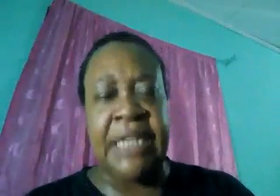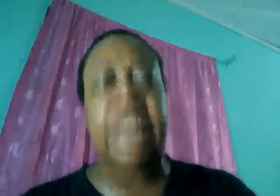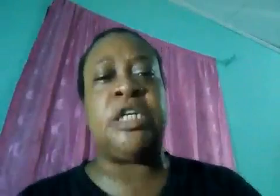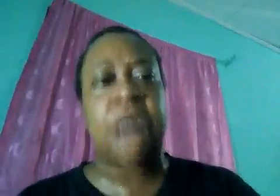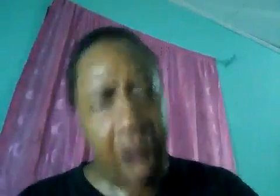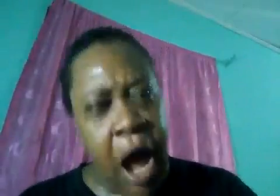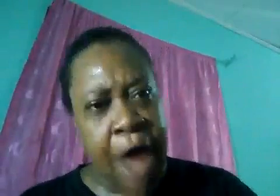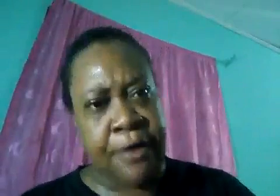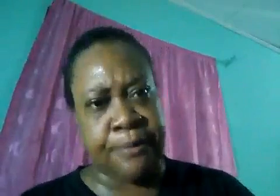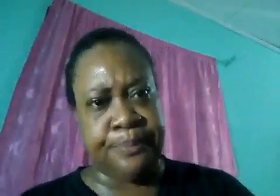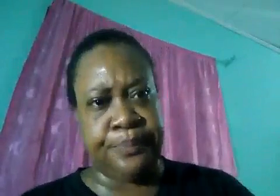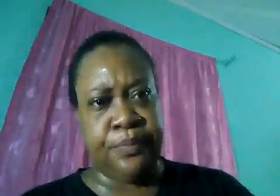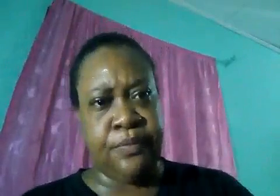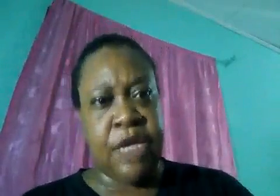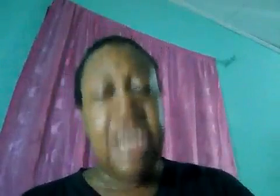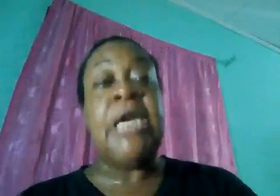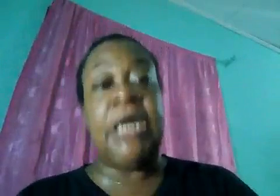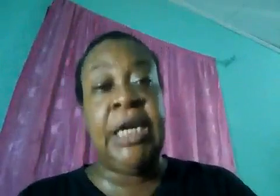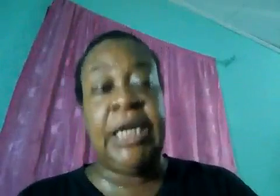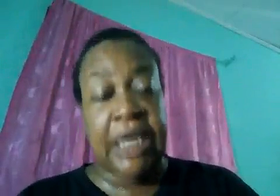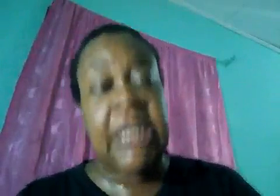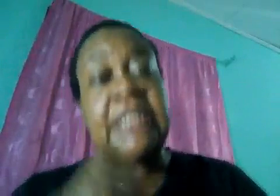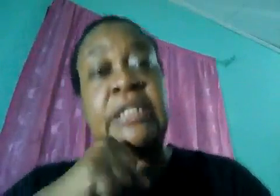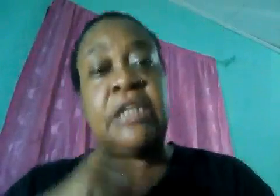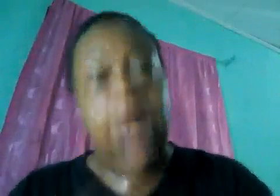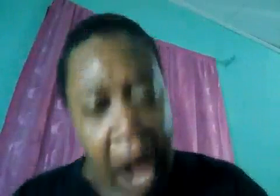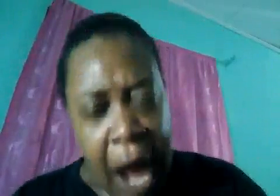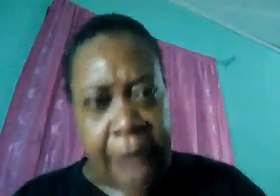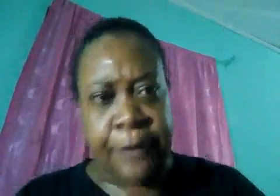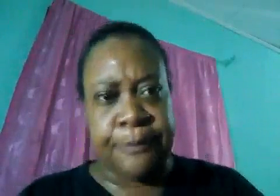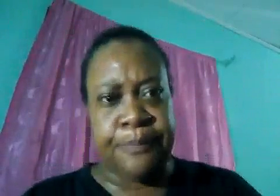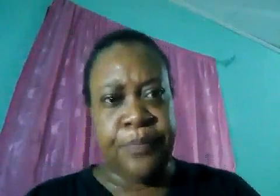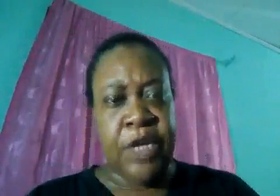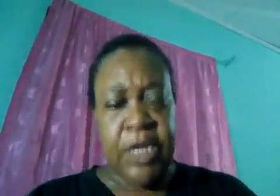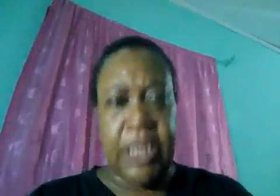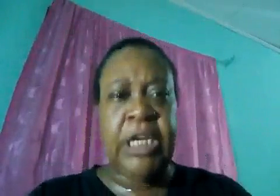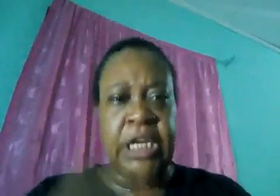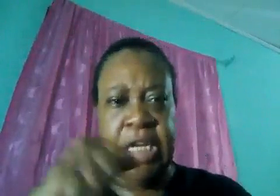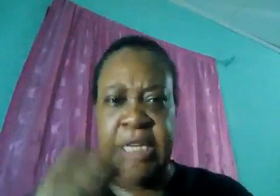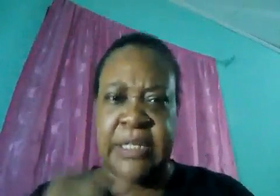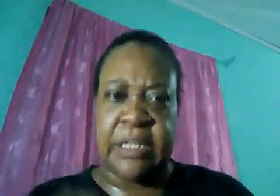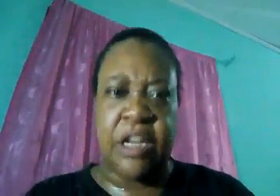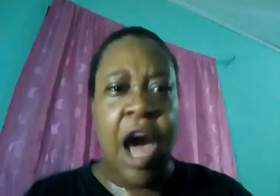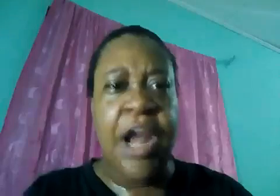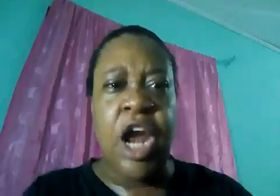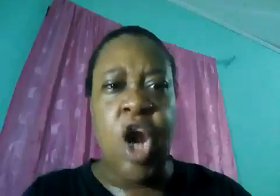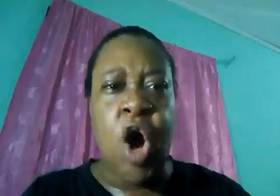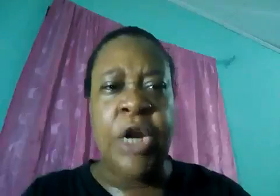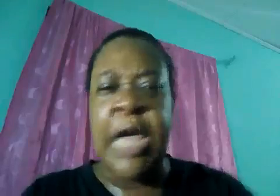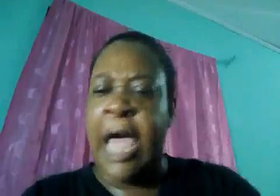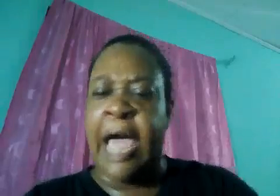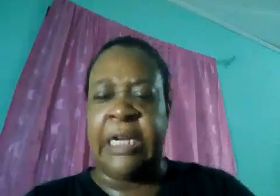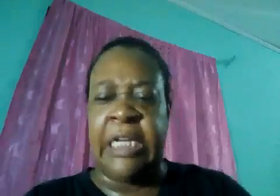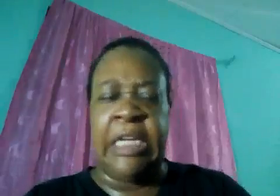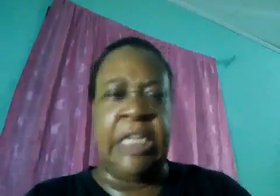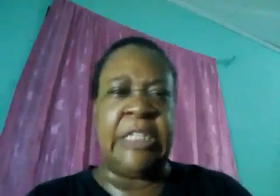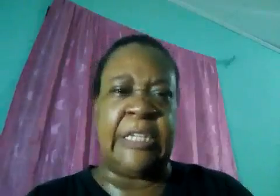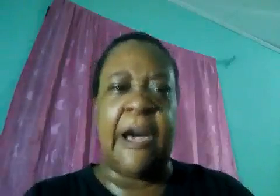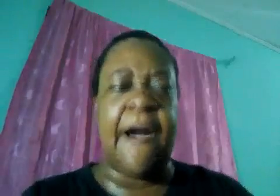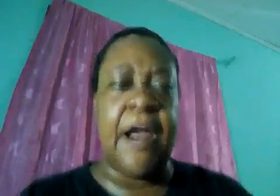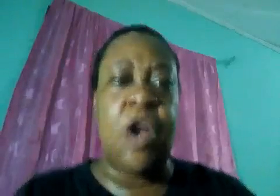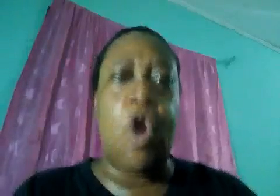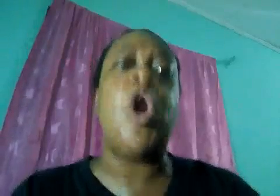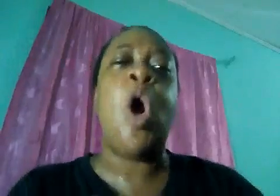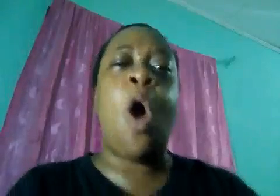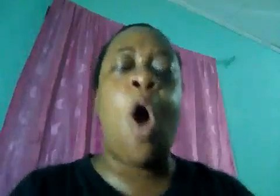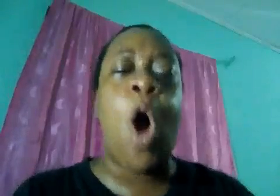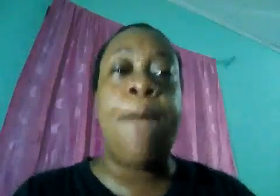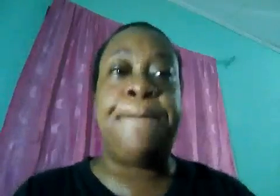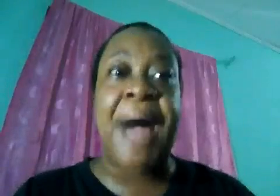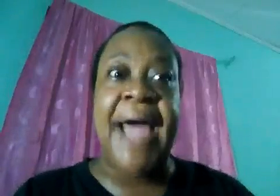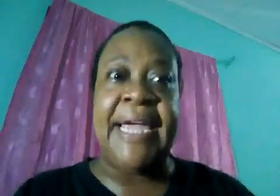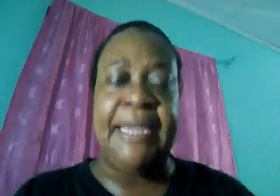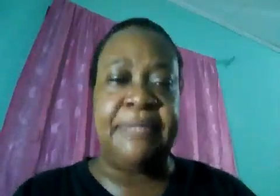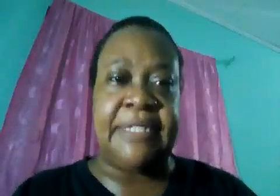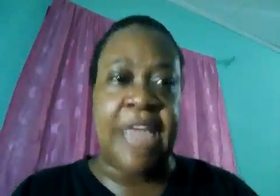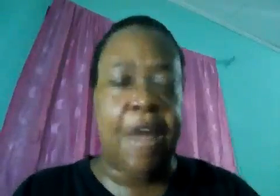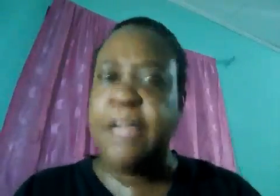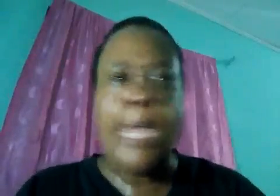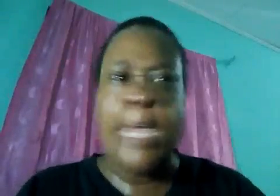God. He is God. He is God alone, and he is God alone all by himself. He cannot